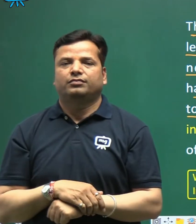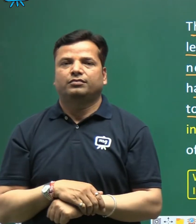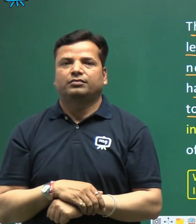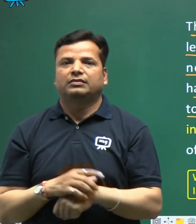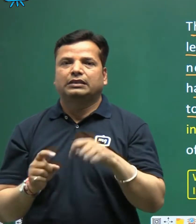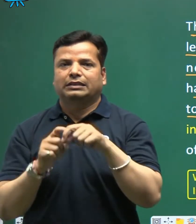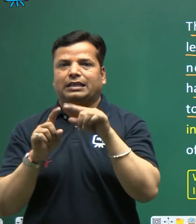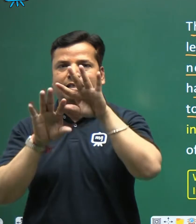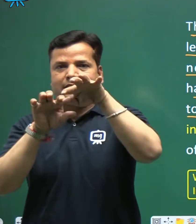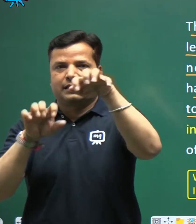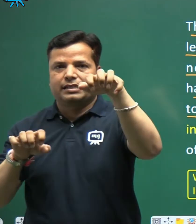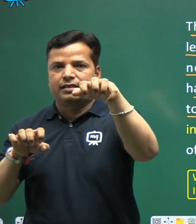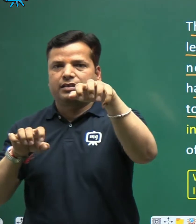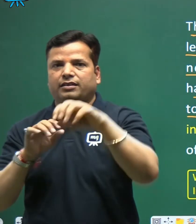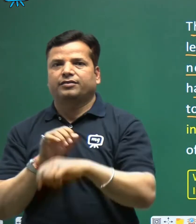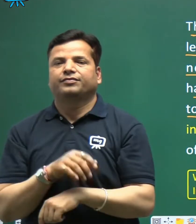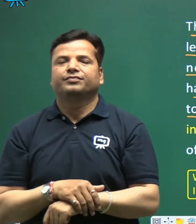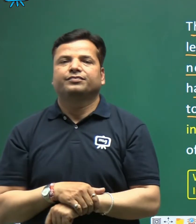the city